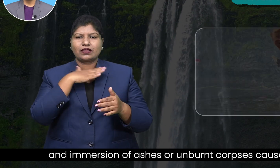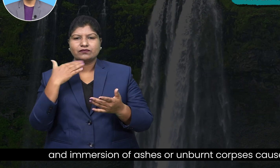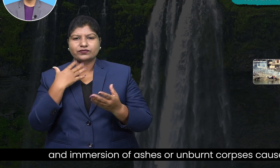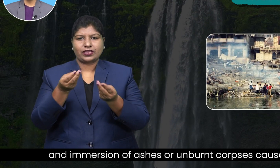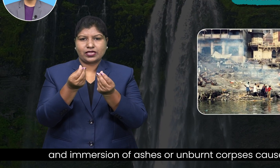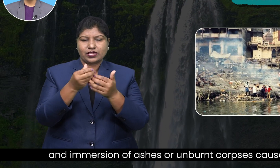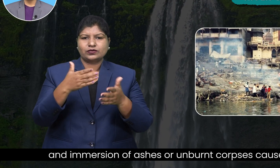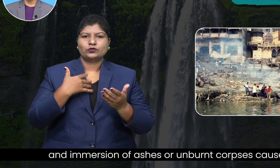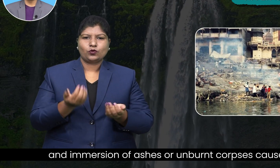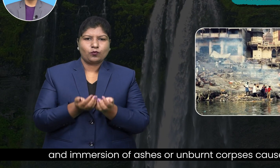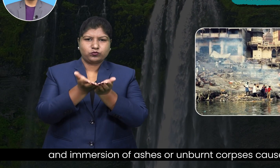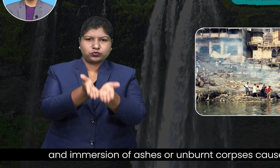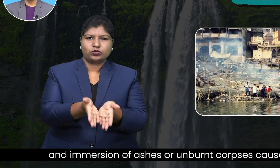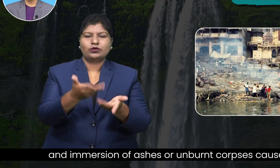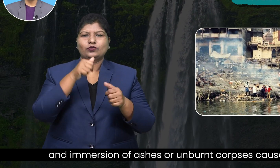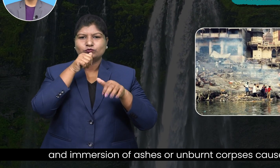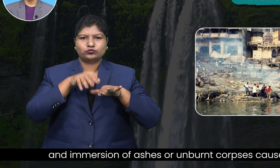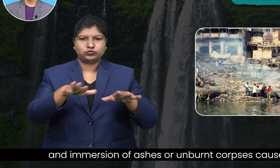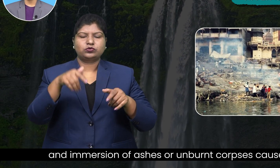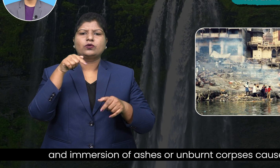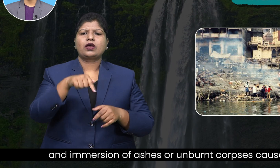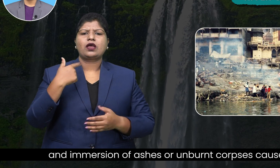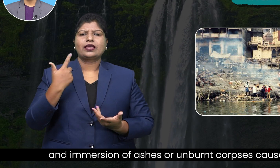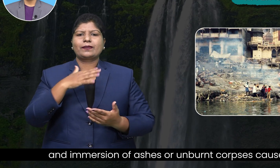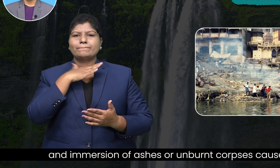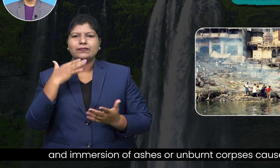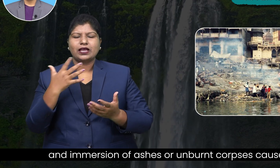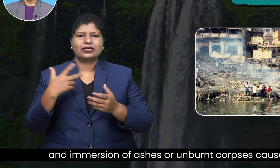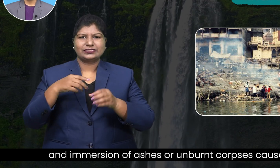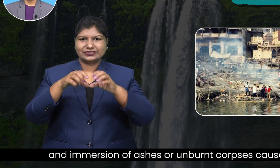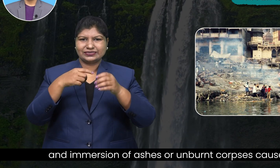or unburnt corpses cause pollution.